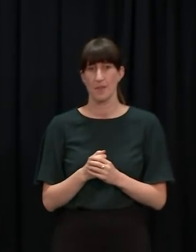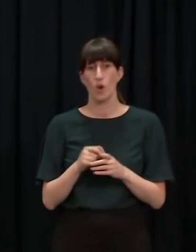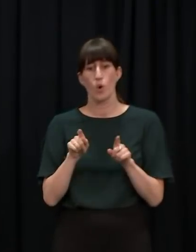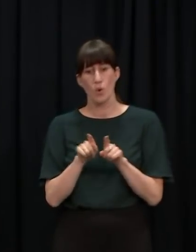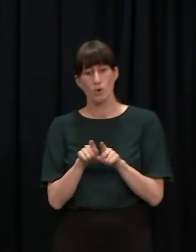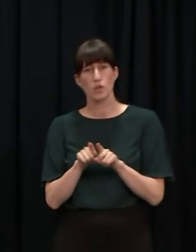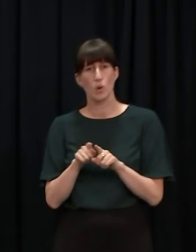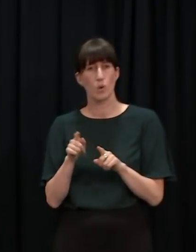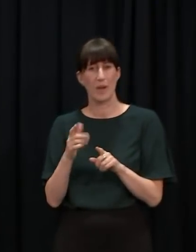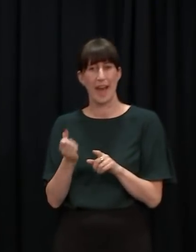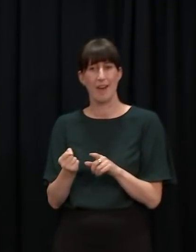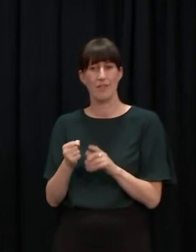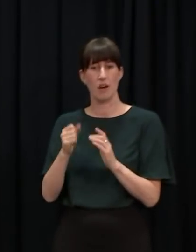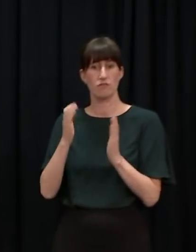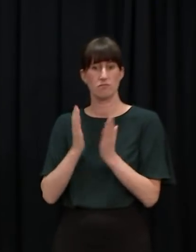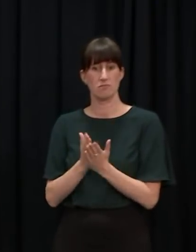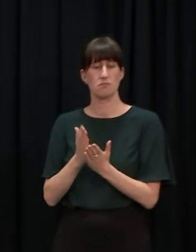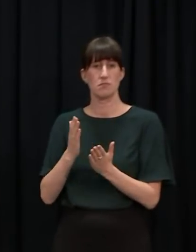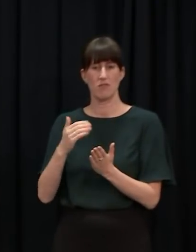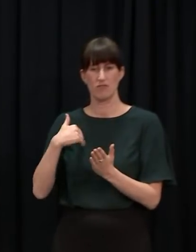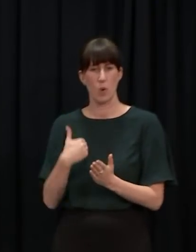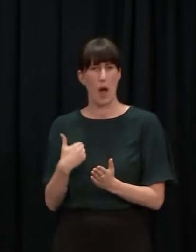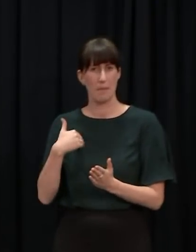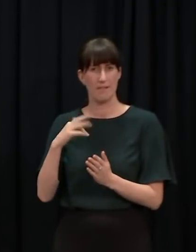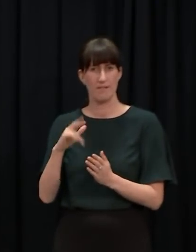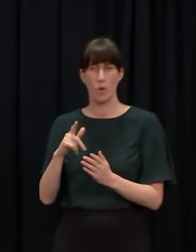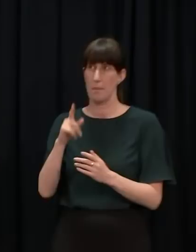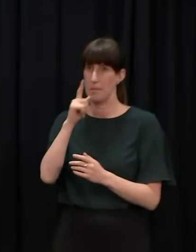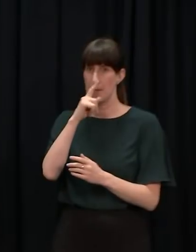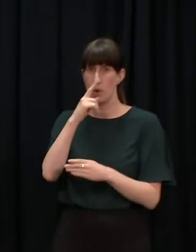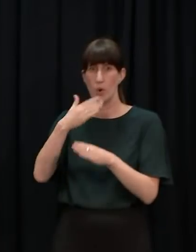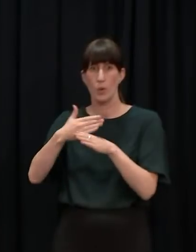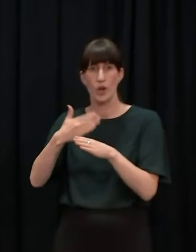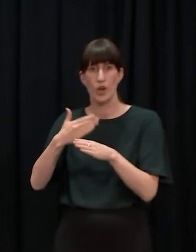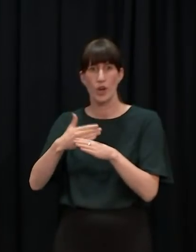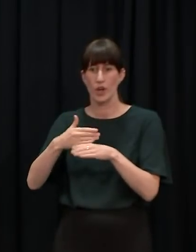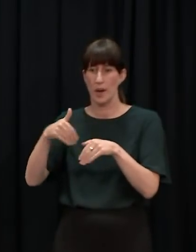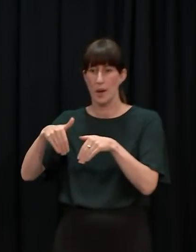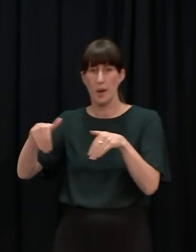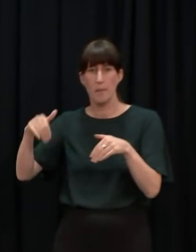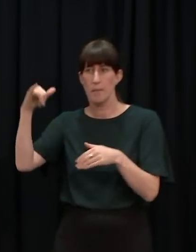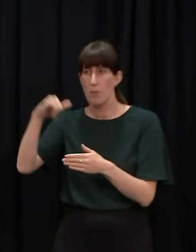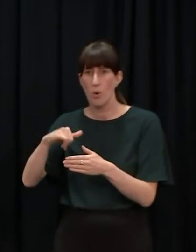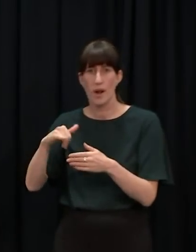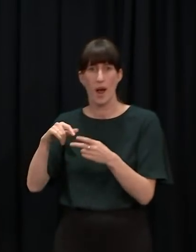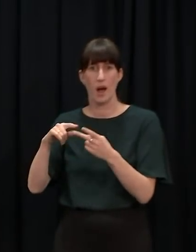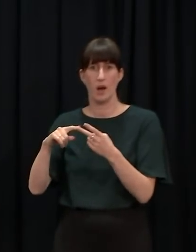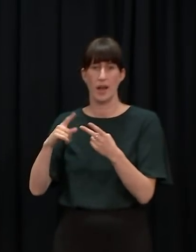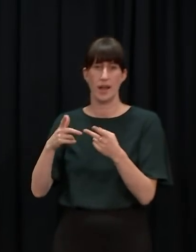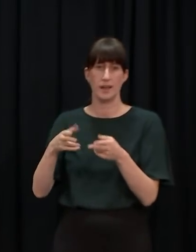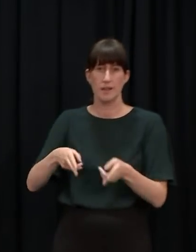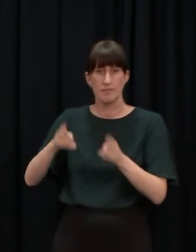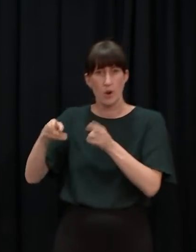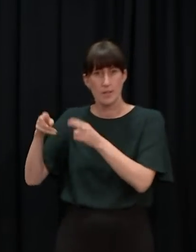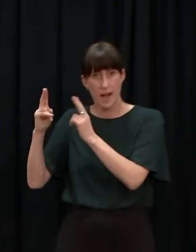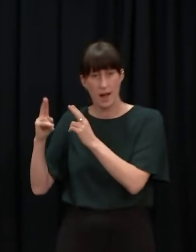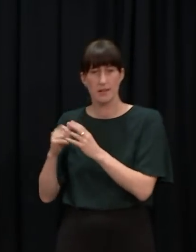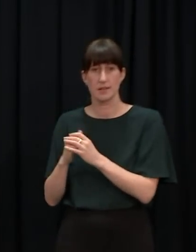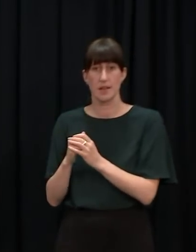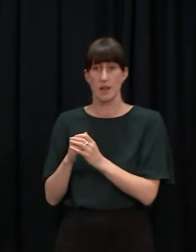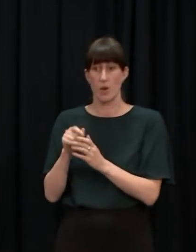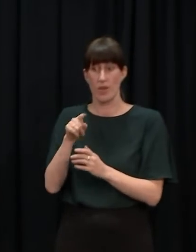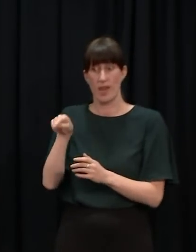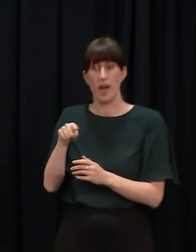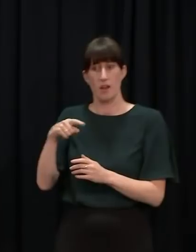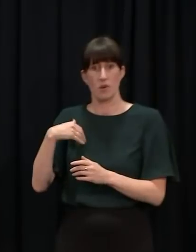port workers. We do need to ensure that the workers most likely to come into contact with COVID-19 are as protected as possible and that they